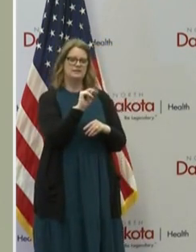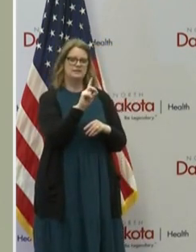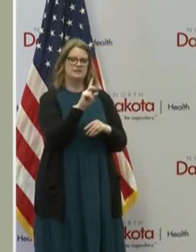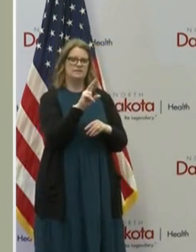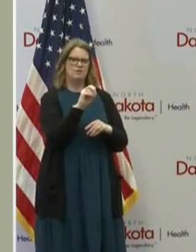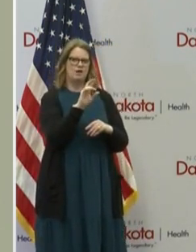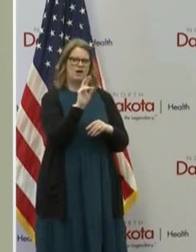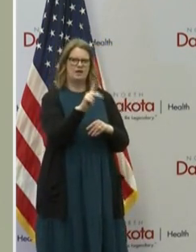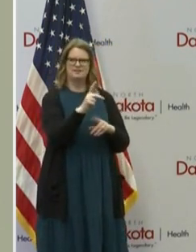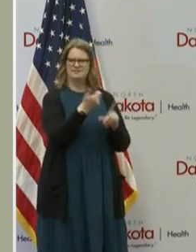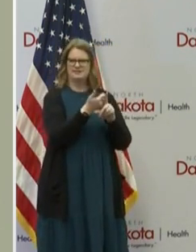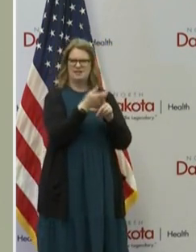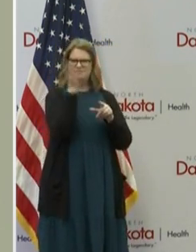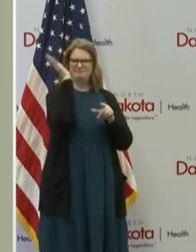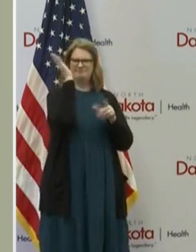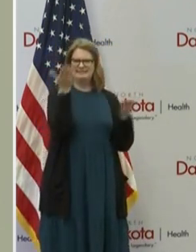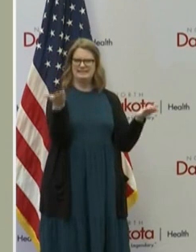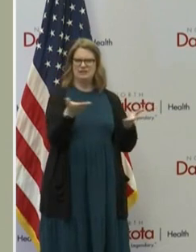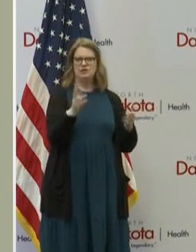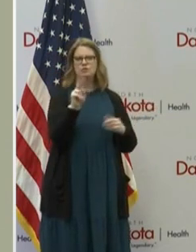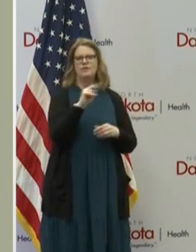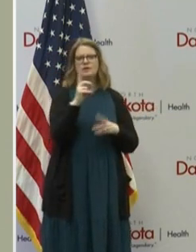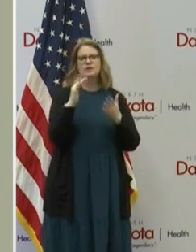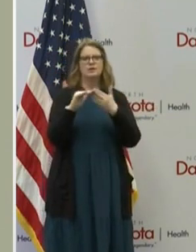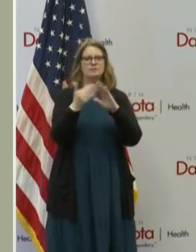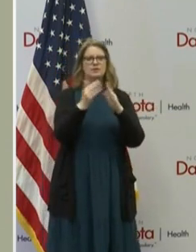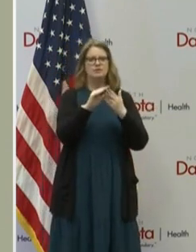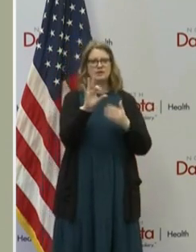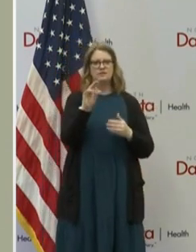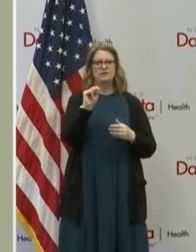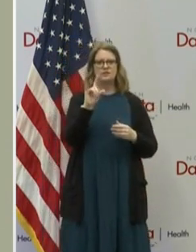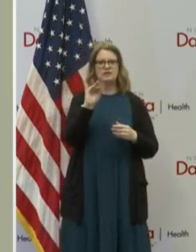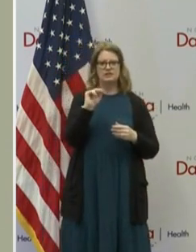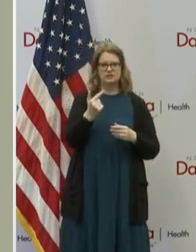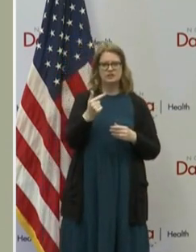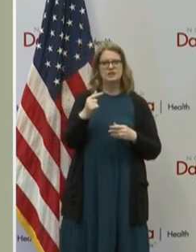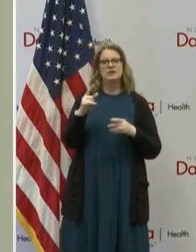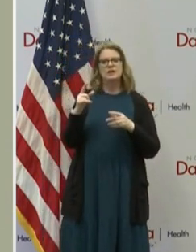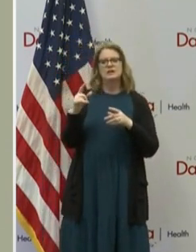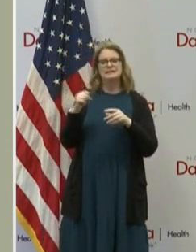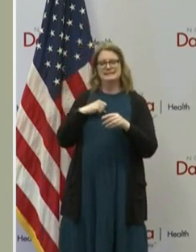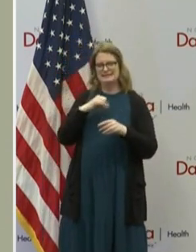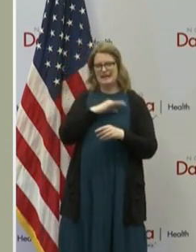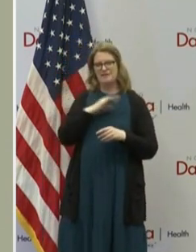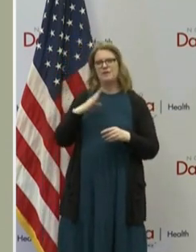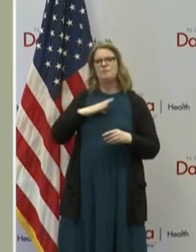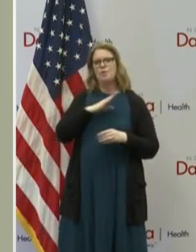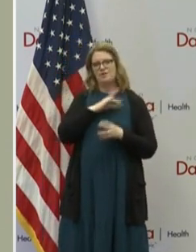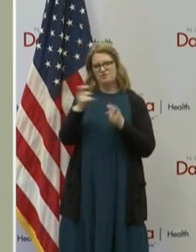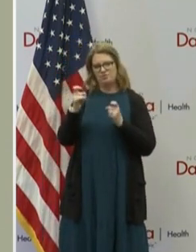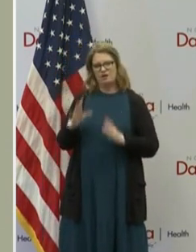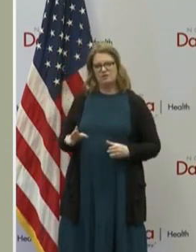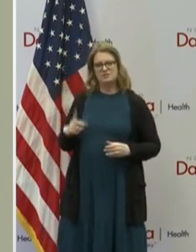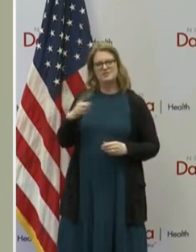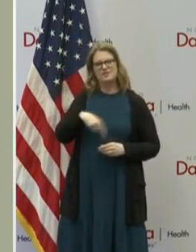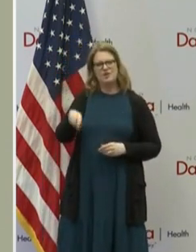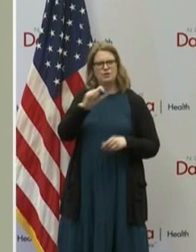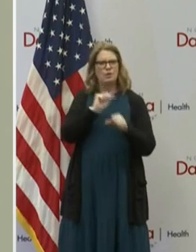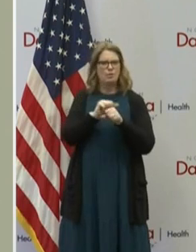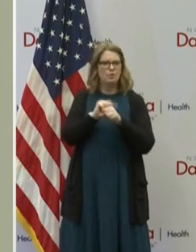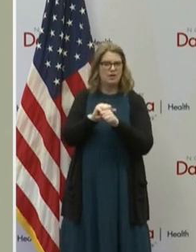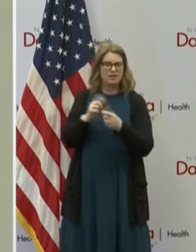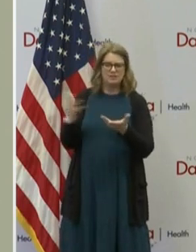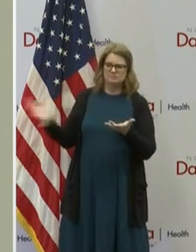from this podium early on, North Dakota Community Foundation Board of Directors, and the North Dakota Community Foundation staff for all their hard work in